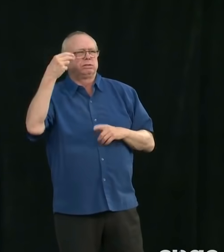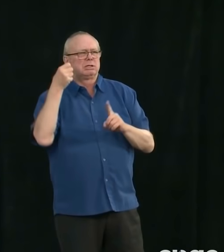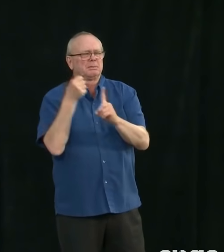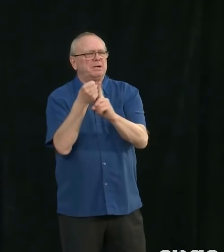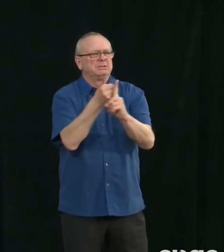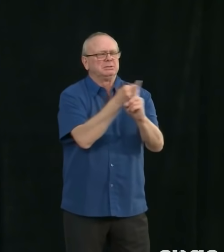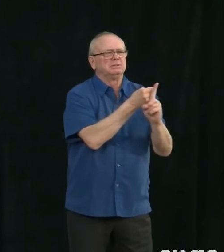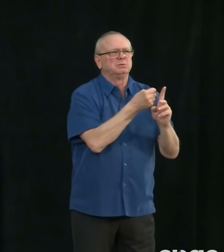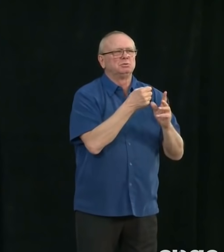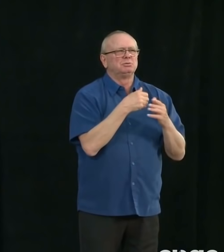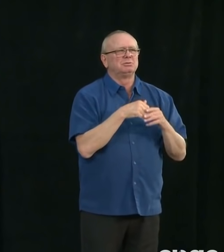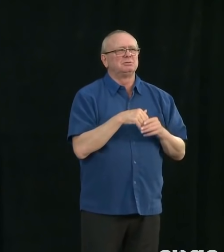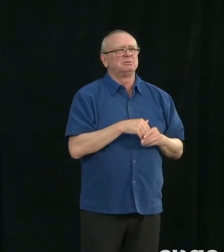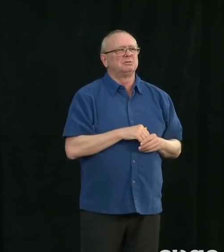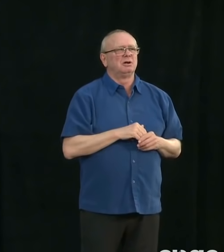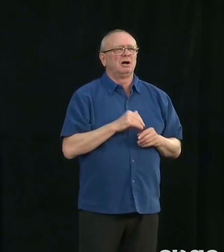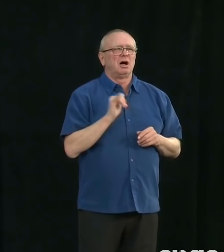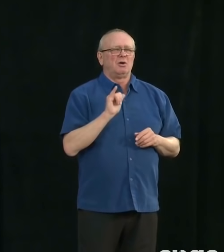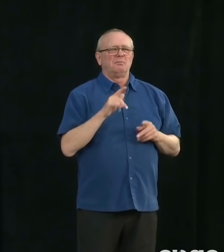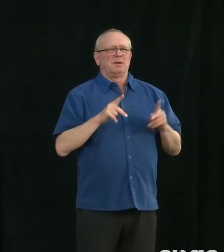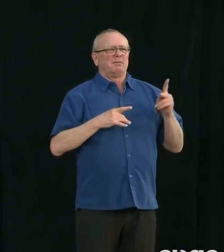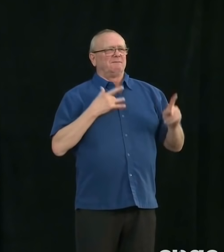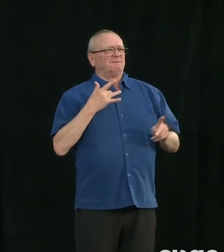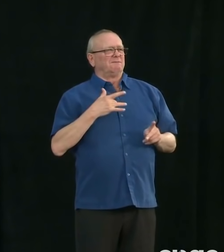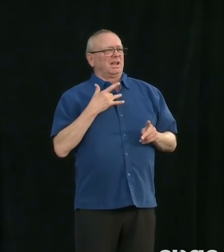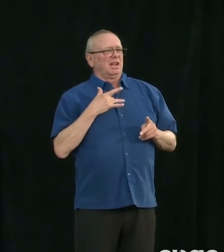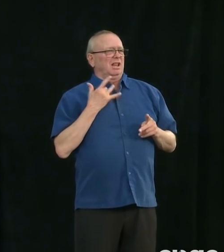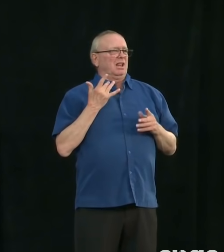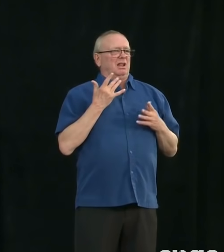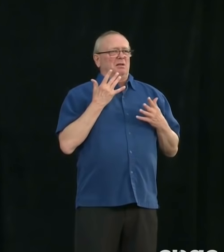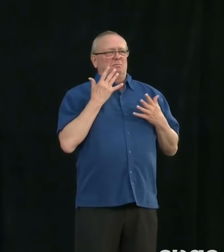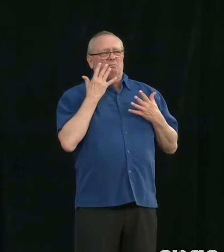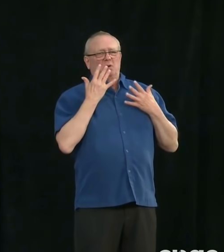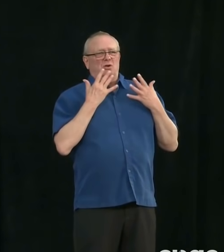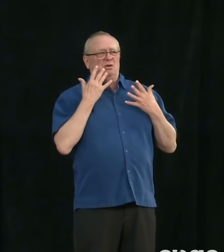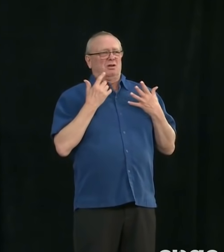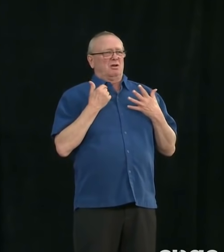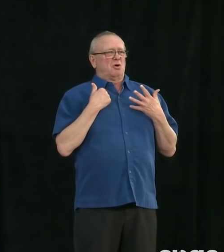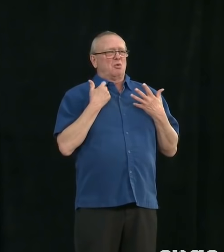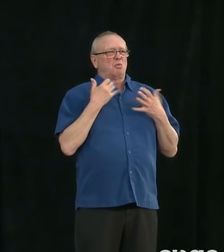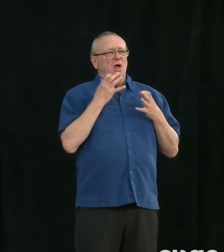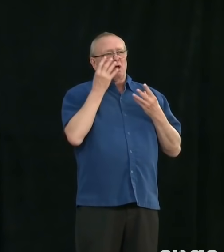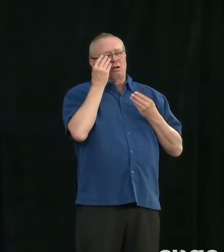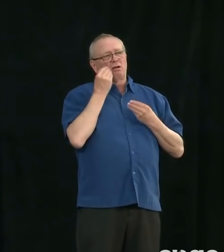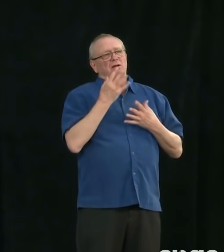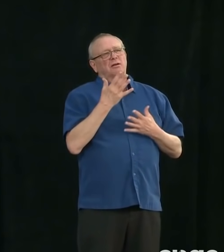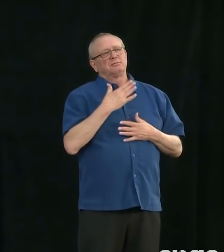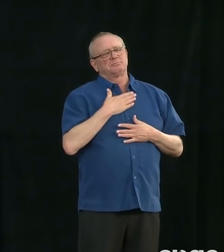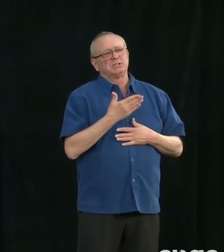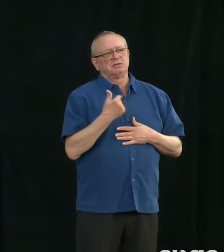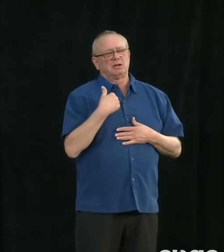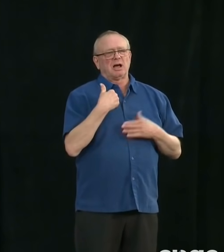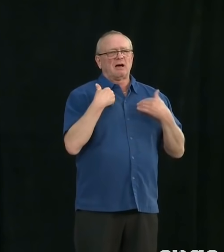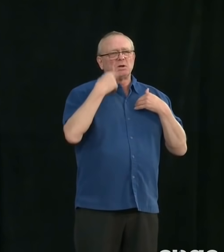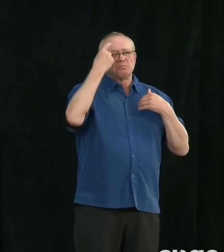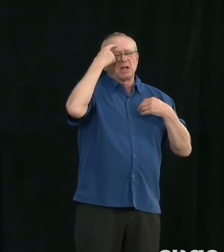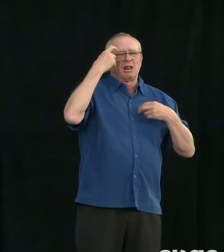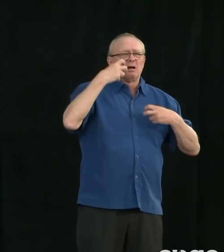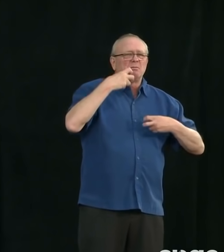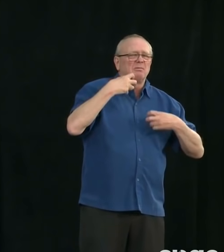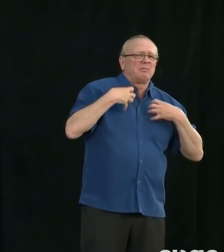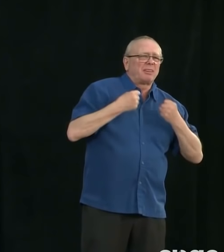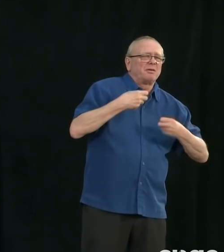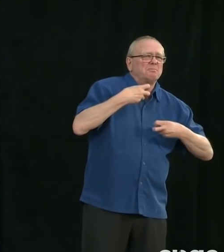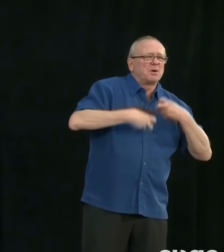about. This can make it challenging to find support. We often ask people who are struggling to reach out to their family